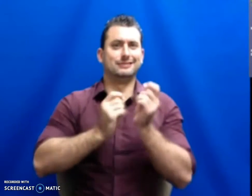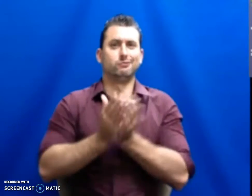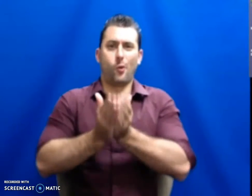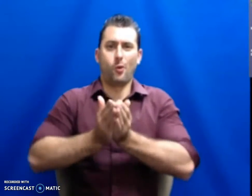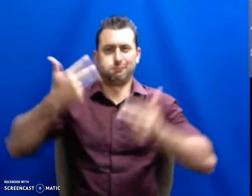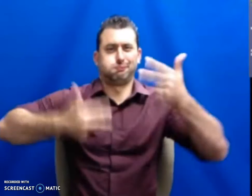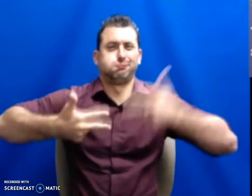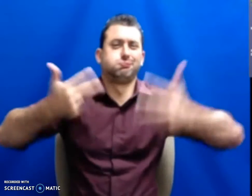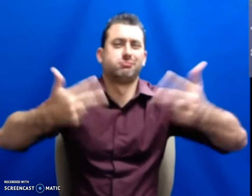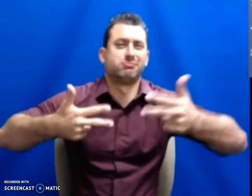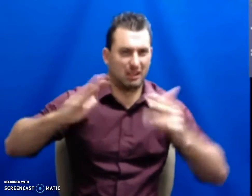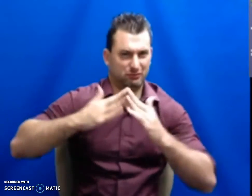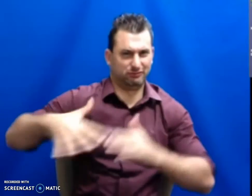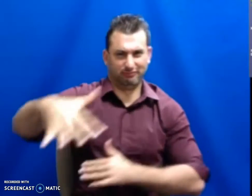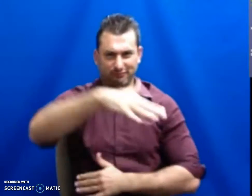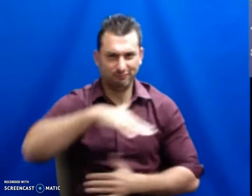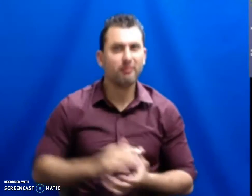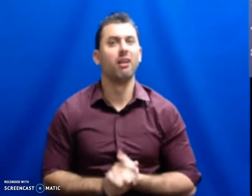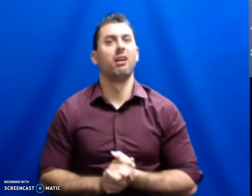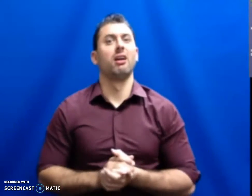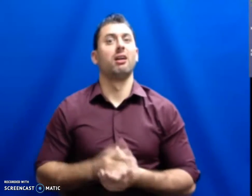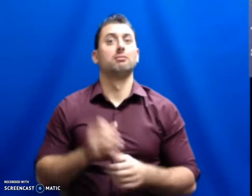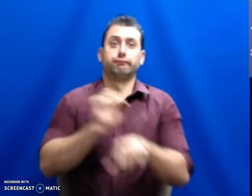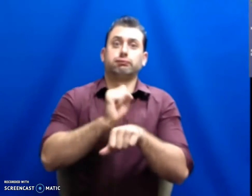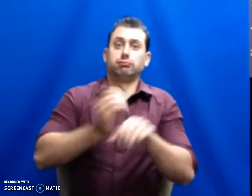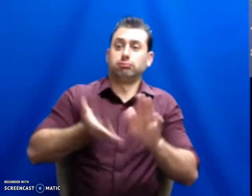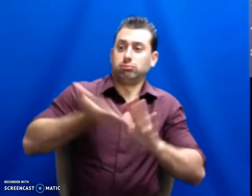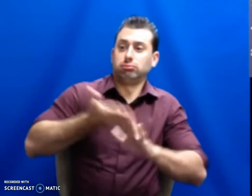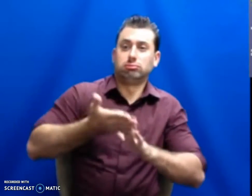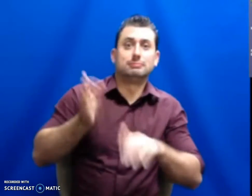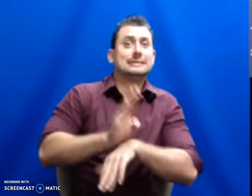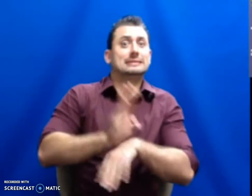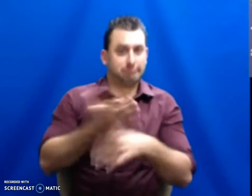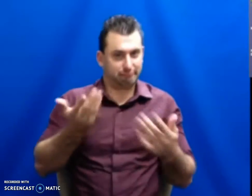So on the fishing boats, you can see the fog out on the water.